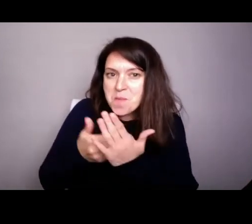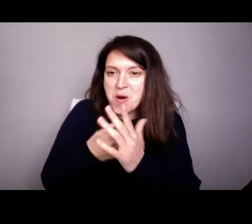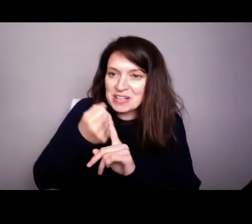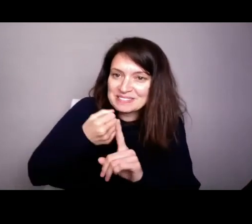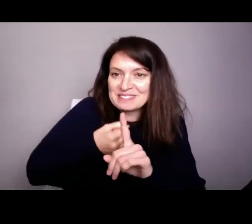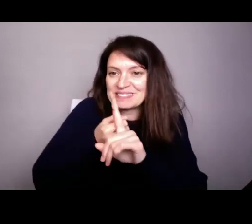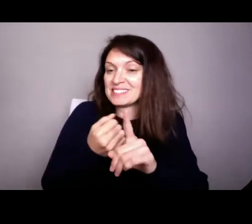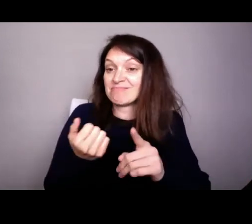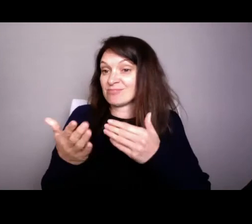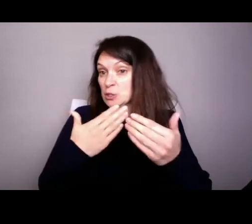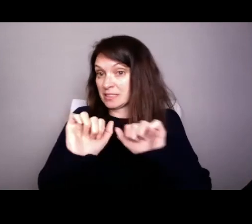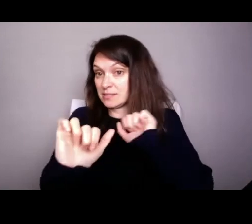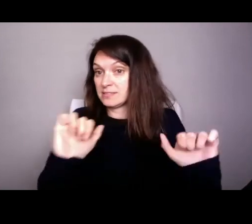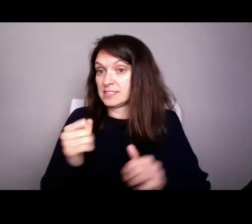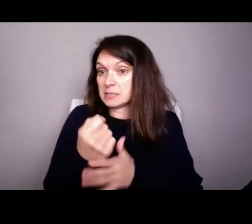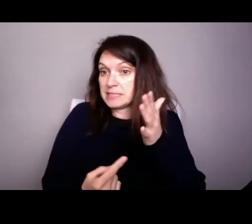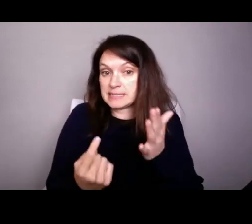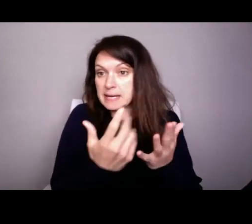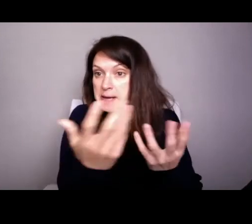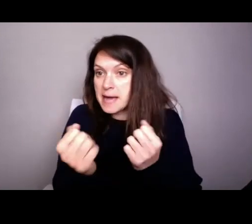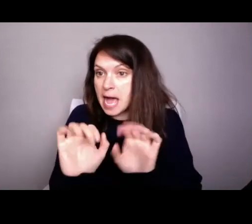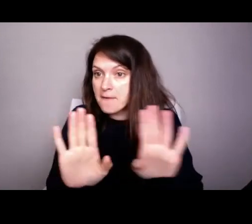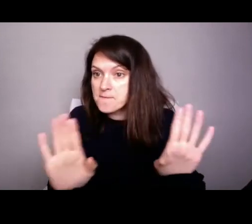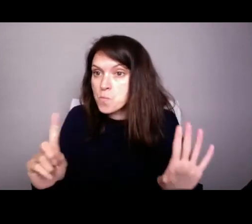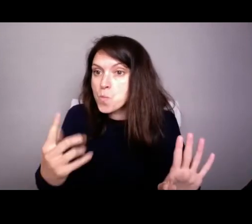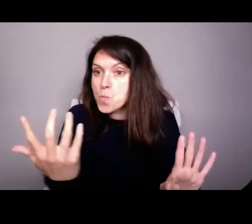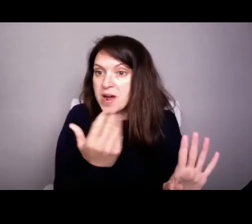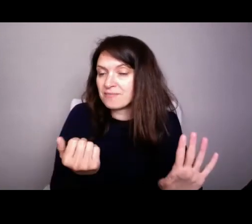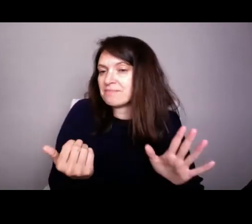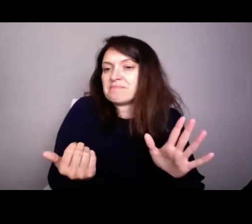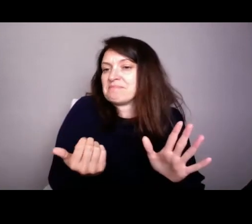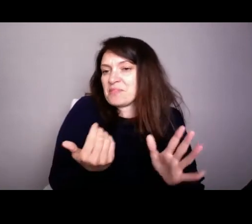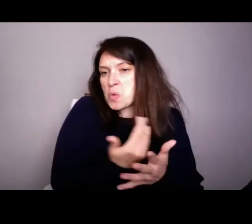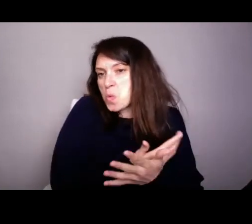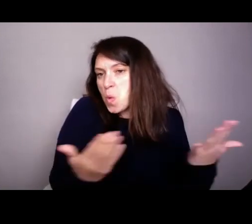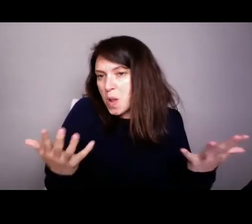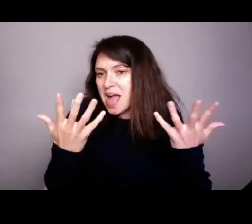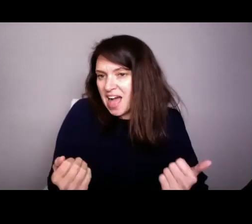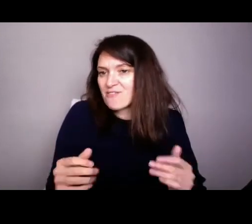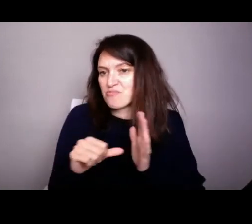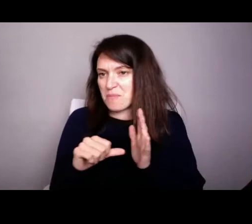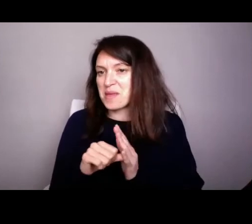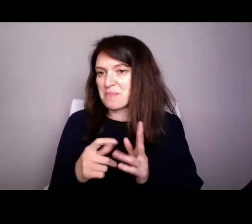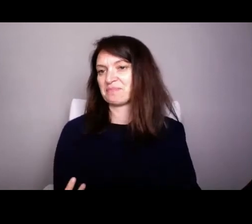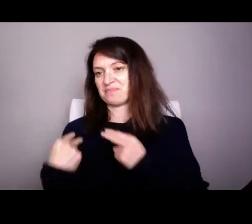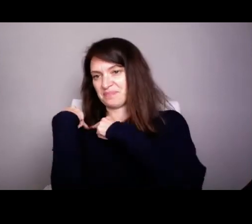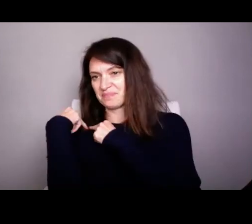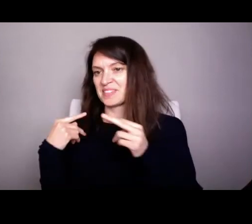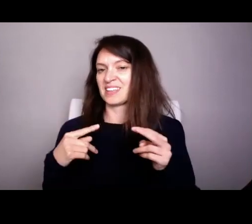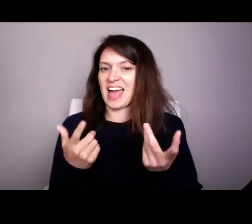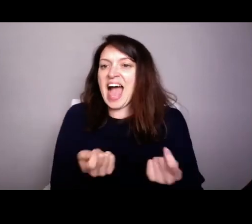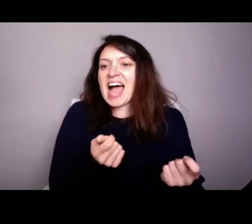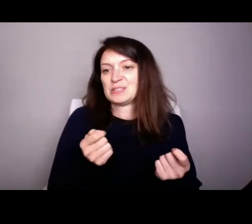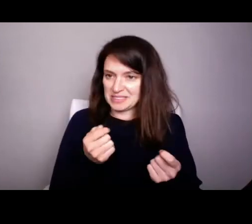kind of disability you have, seems to be such a problem in our ability to just have a smooth